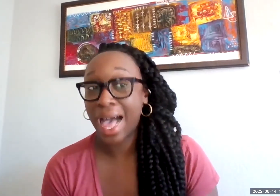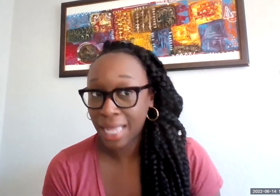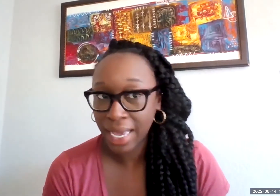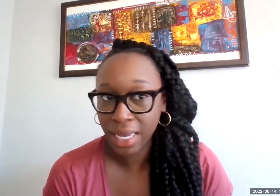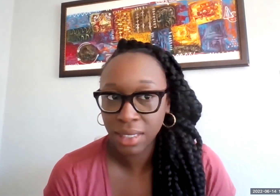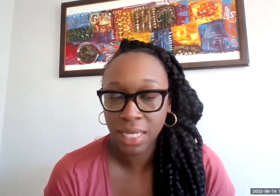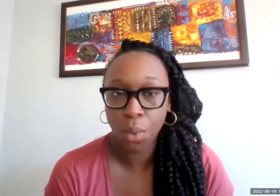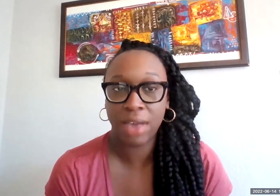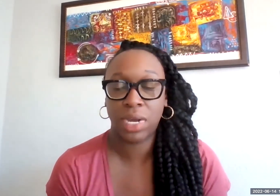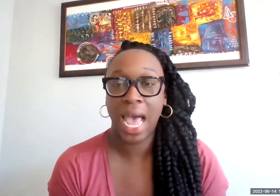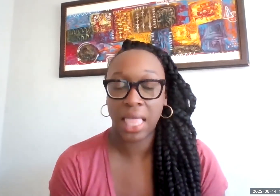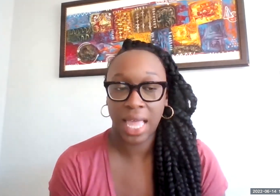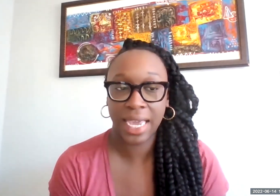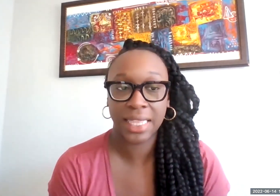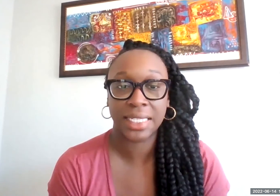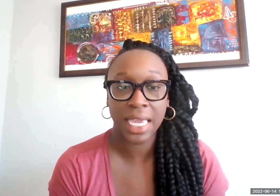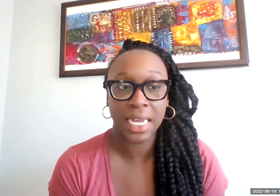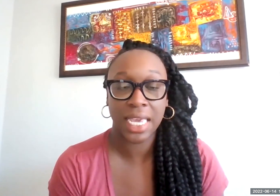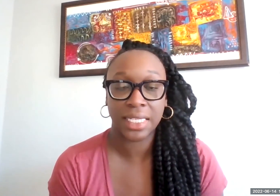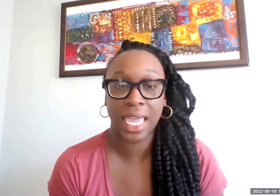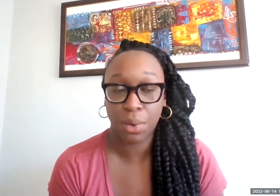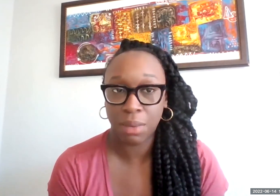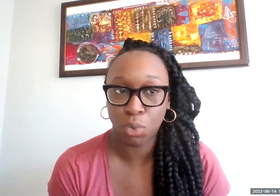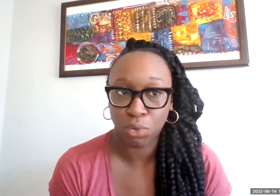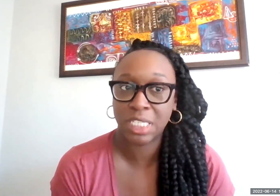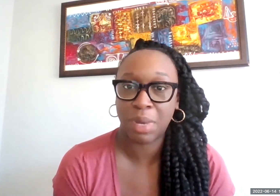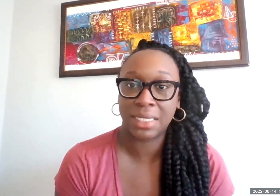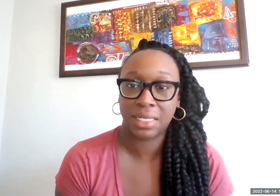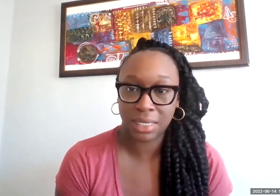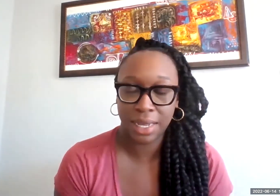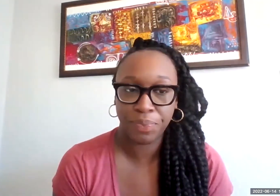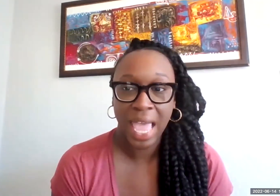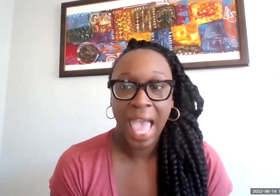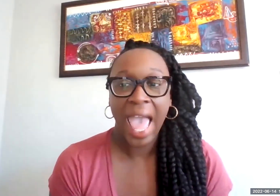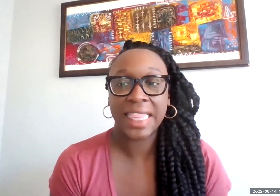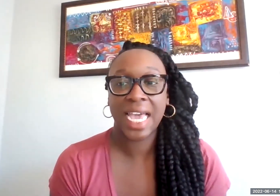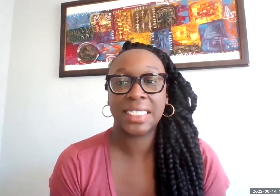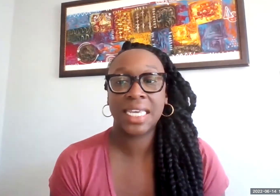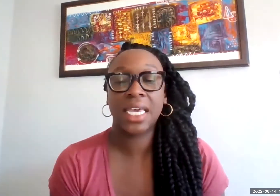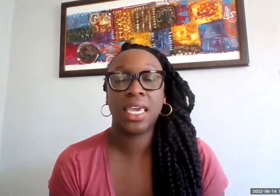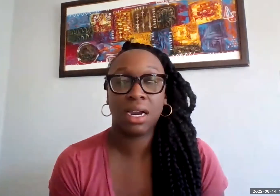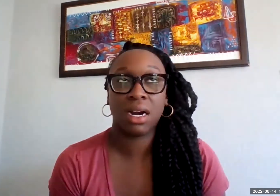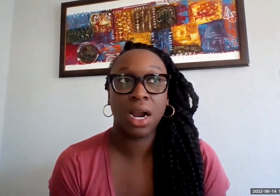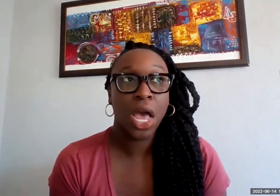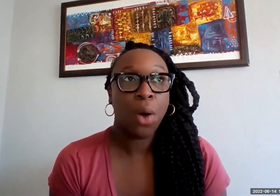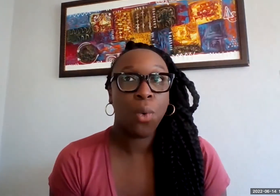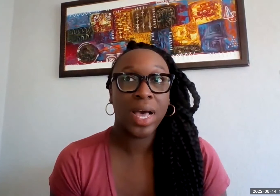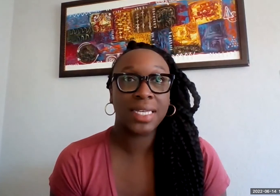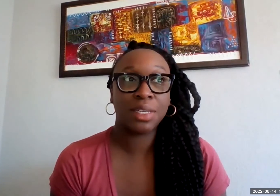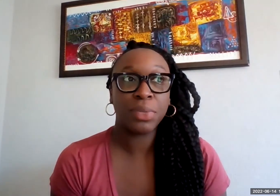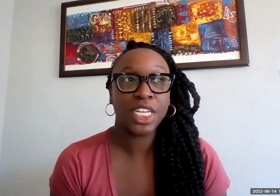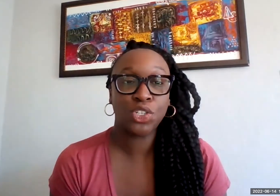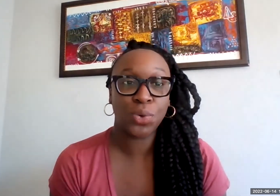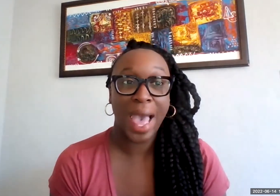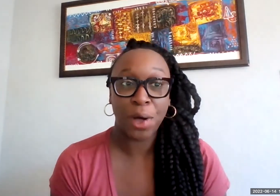warm hotline, statewide run hotline, and the second is a county mobile response system. And the idea here